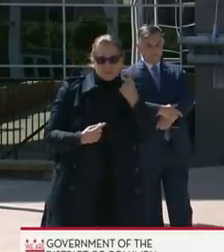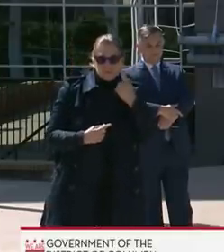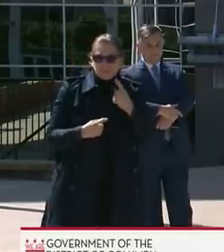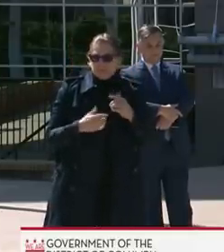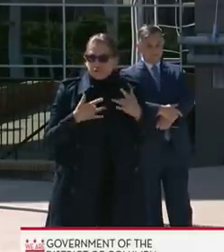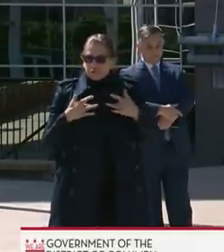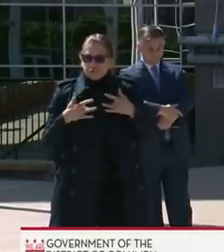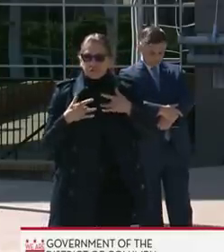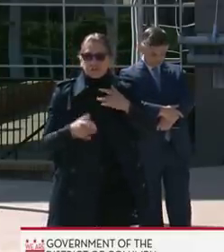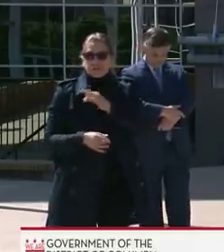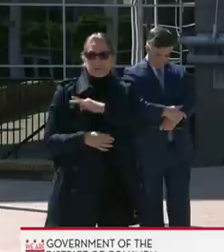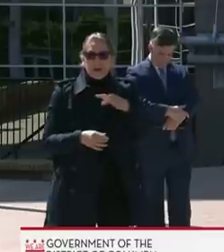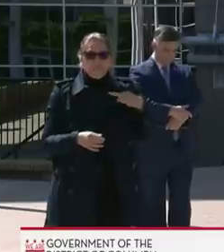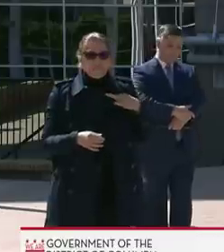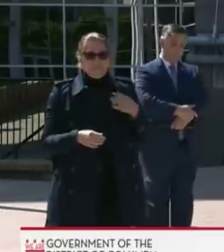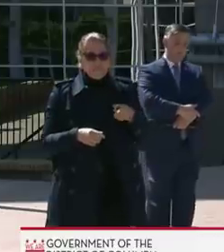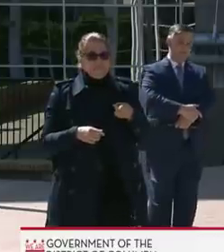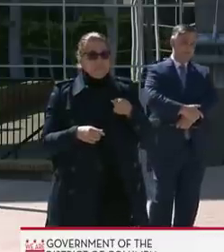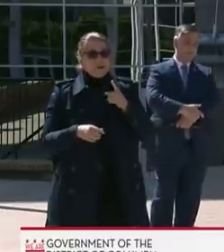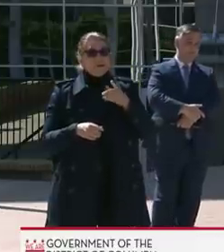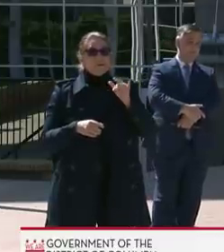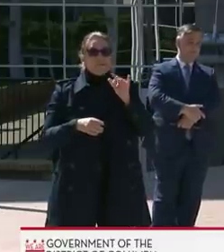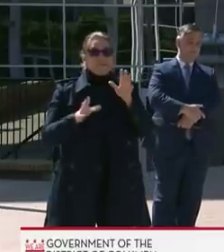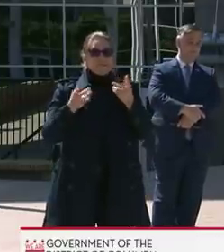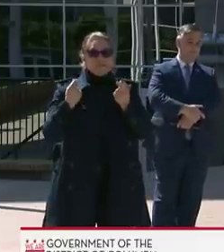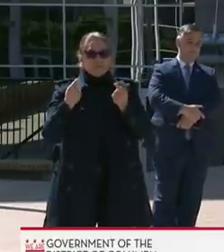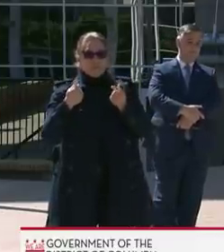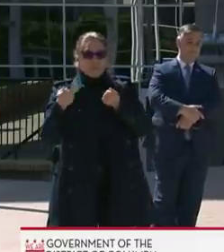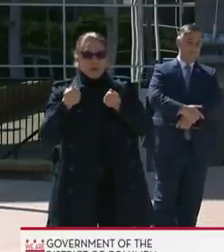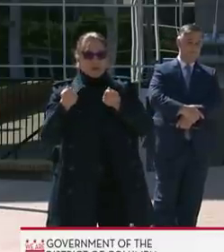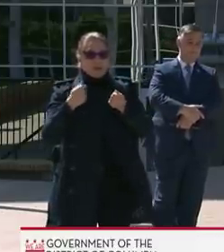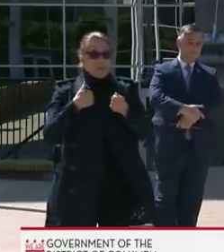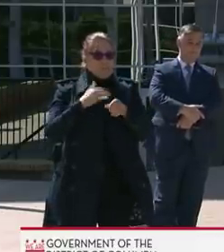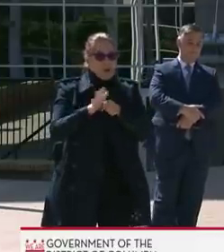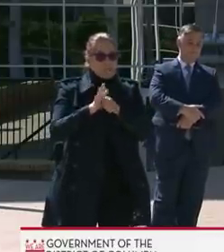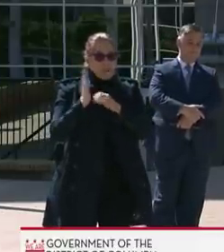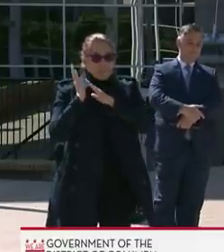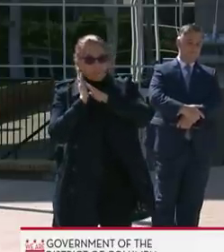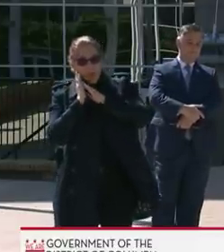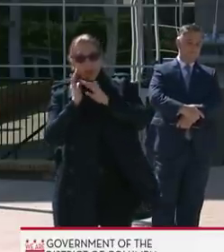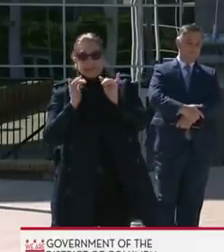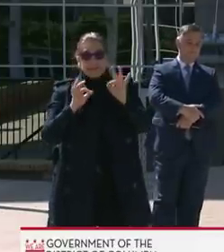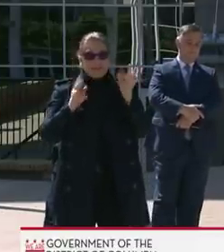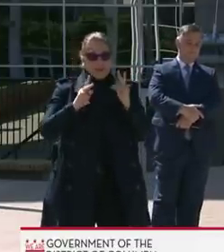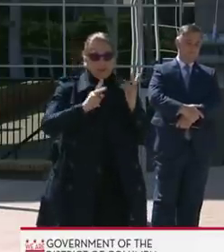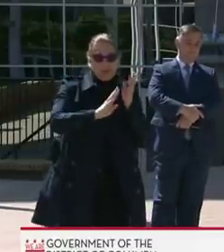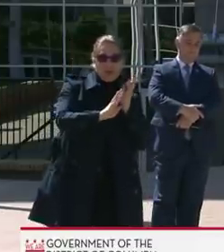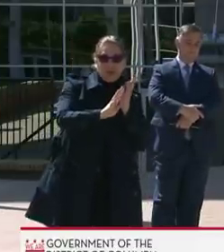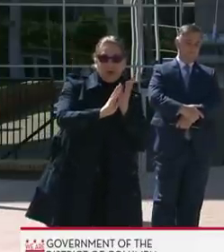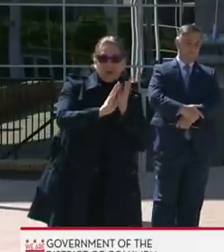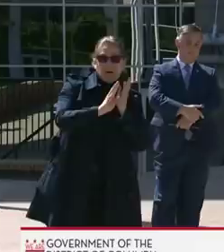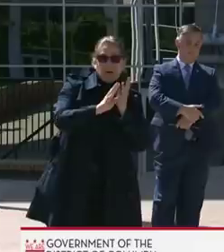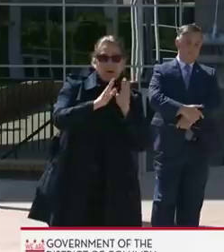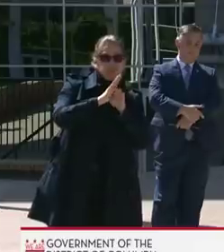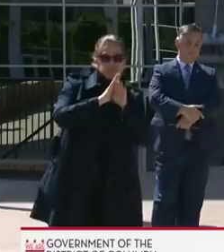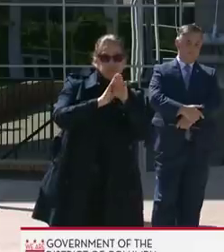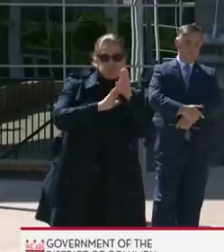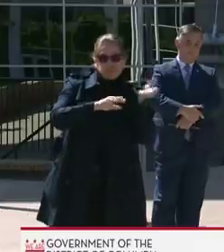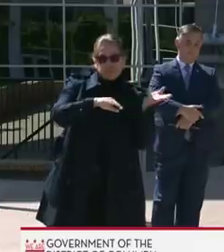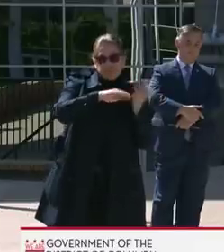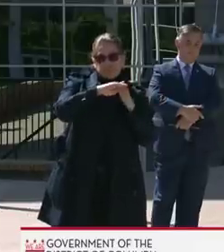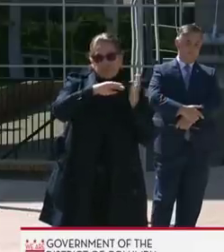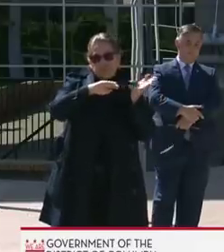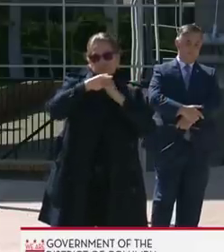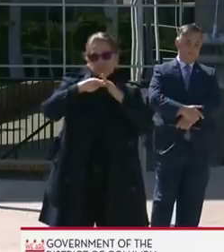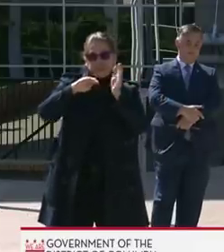beds, the new beds that we create as part of our surge capacity plan. Not only is getting the real estate in the physical